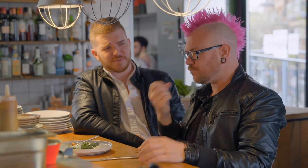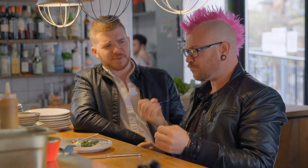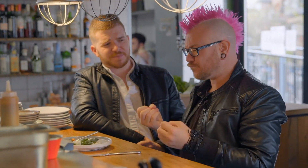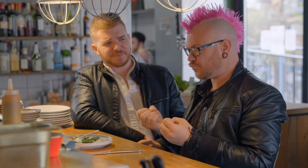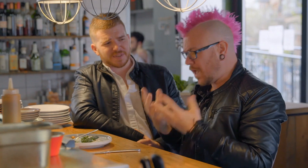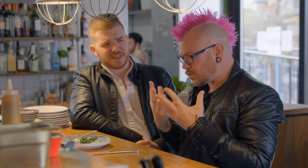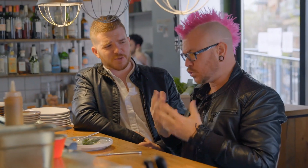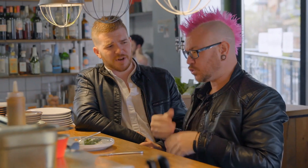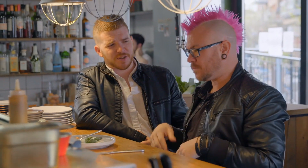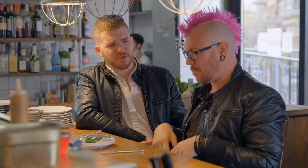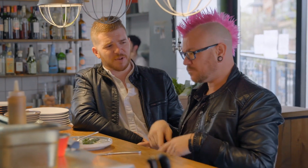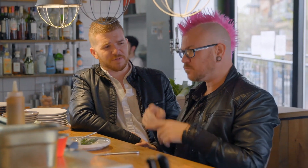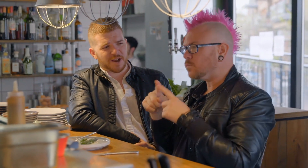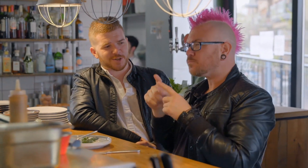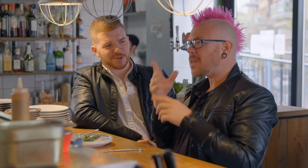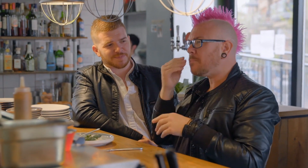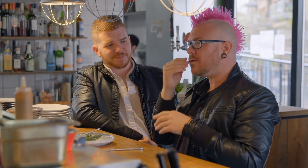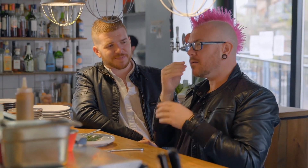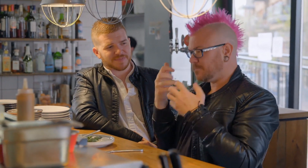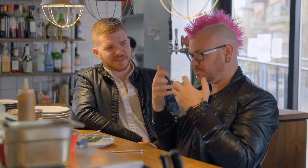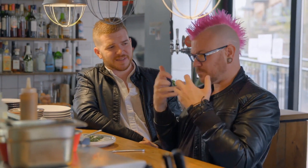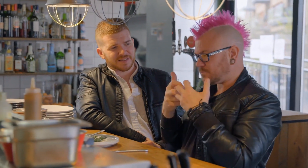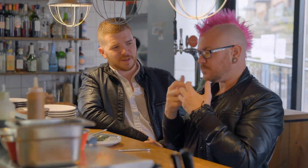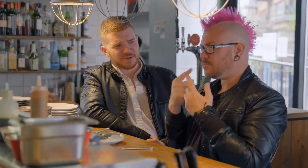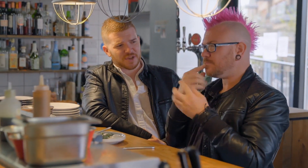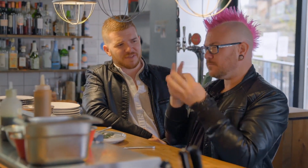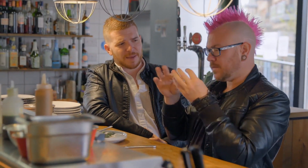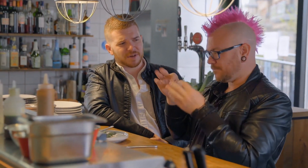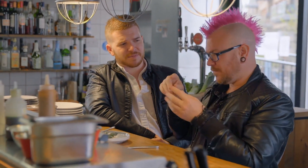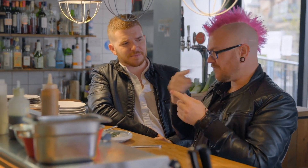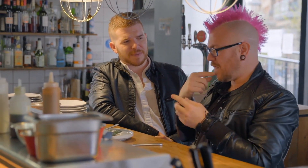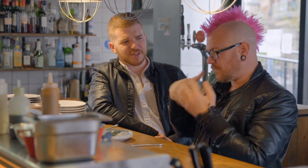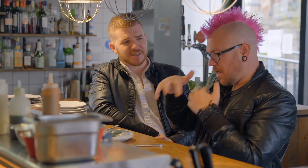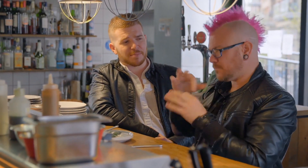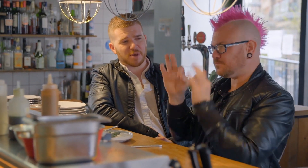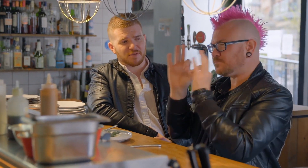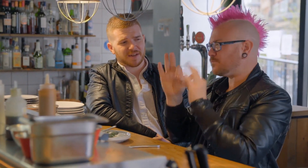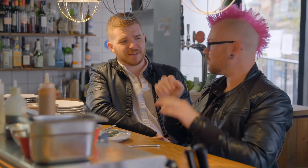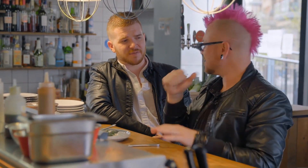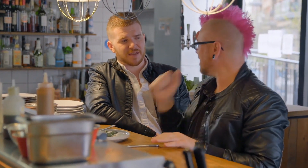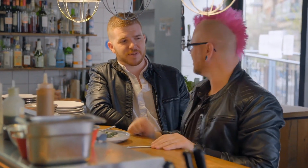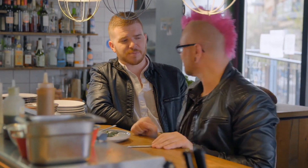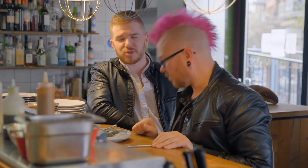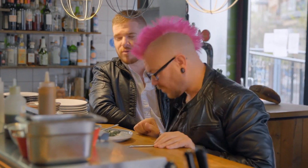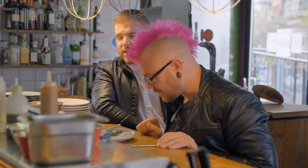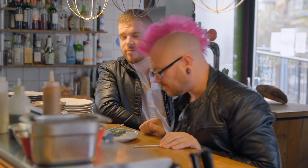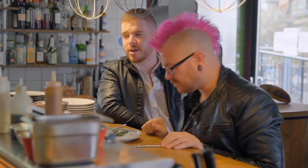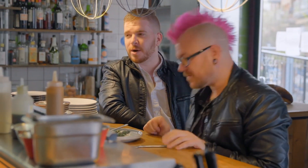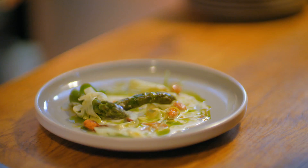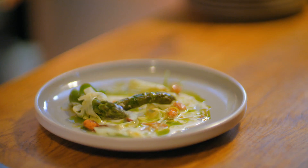Yeah, tastes really good, really fresh. Preserved lemon matches it perfectly. Flavours mix really, really well.